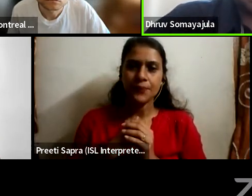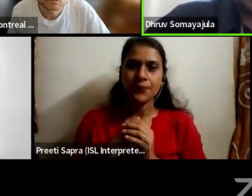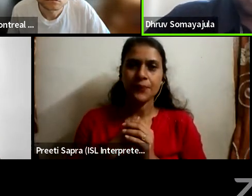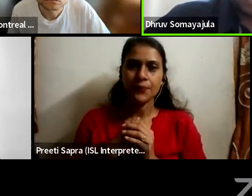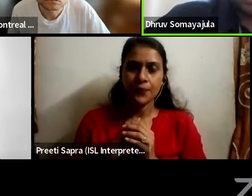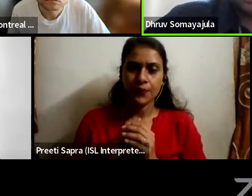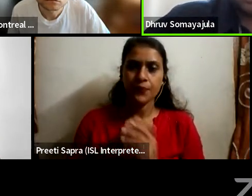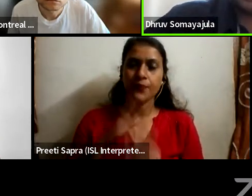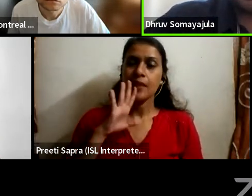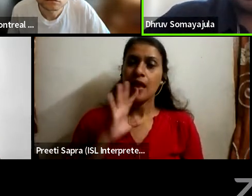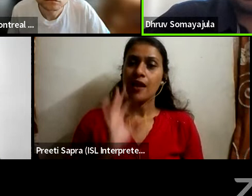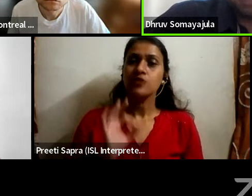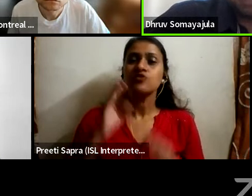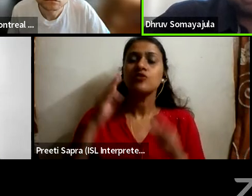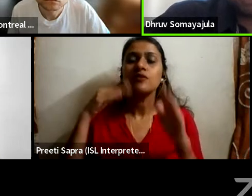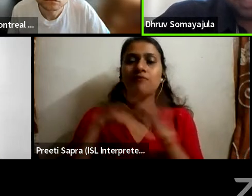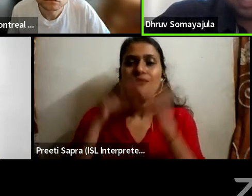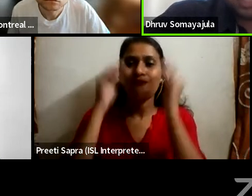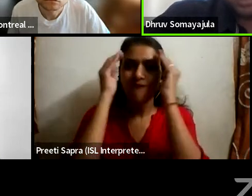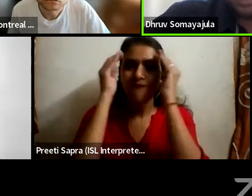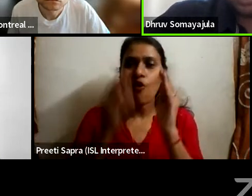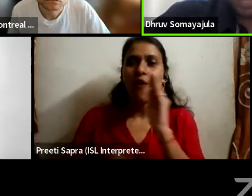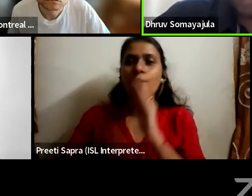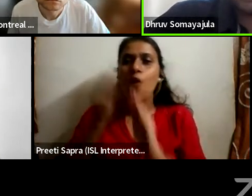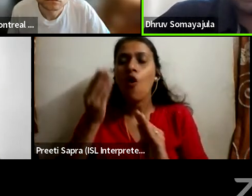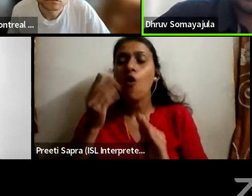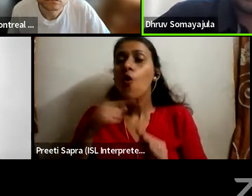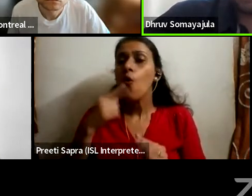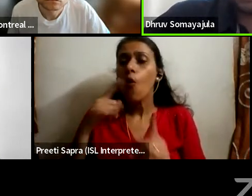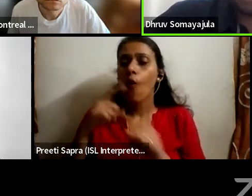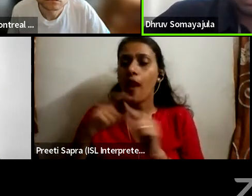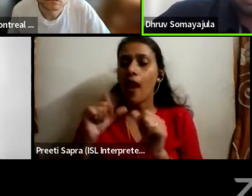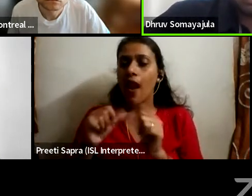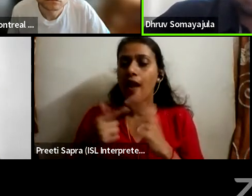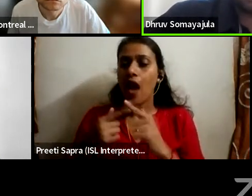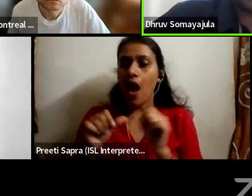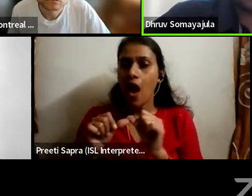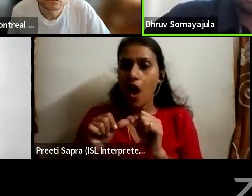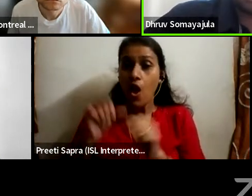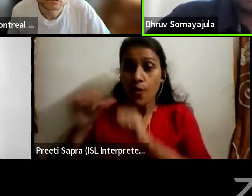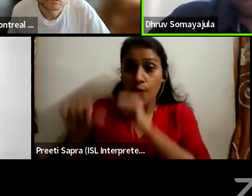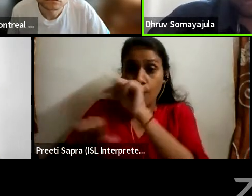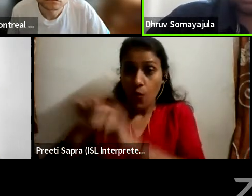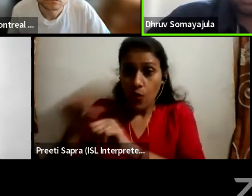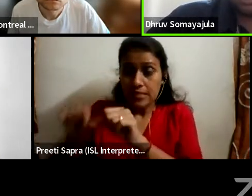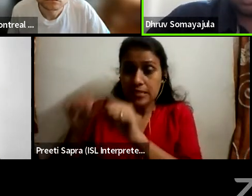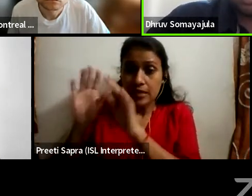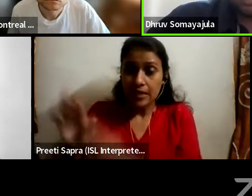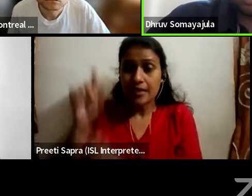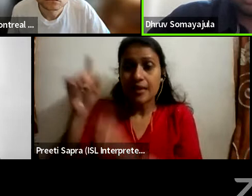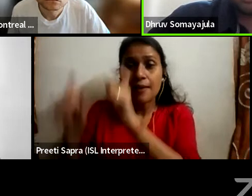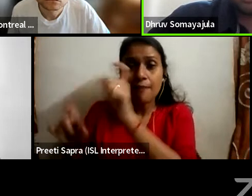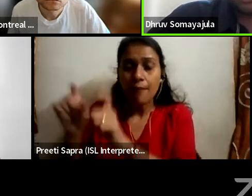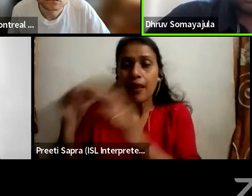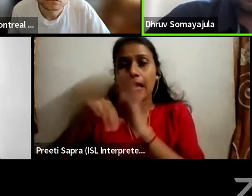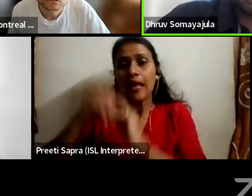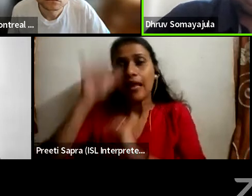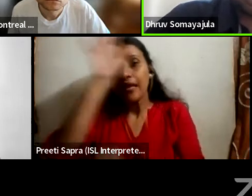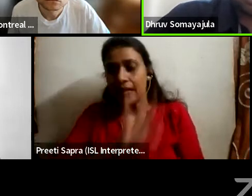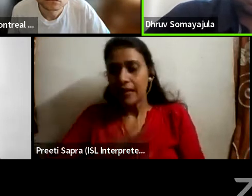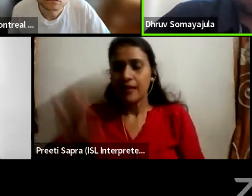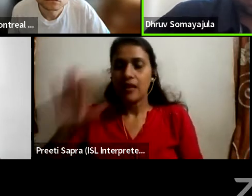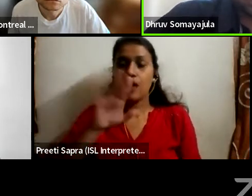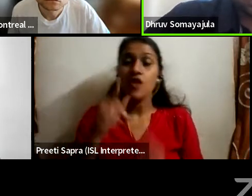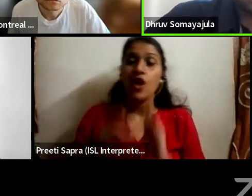actually getting the people processing the data and the data principles themselves at large across India. There needs to be a lot